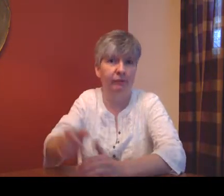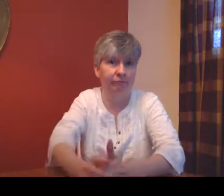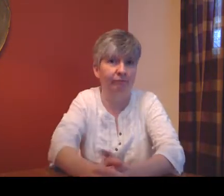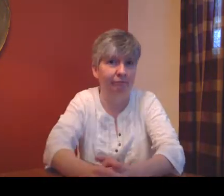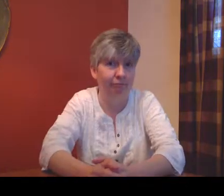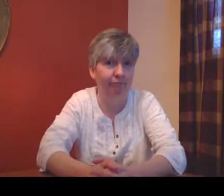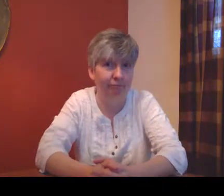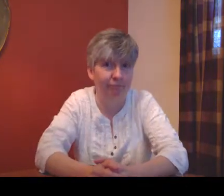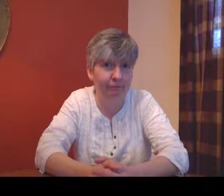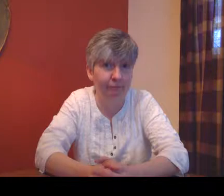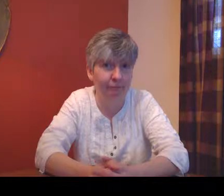mother.